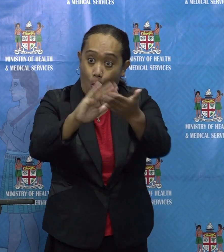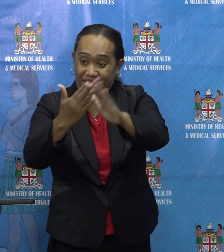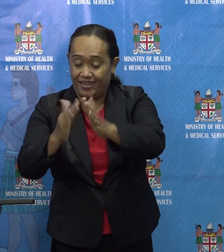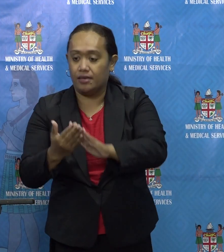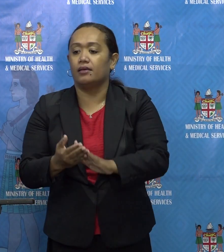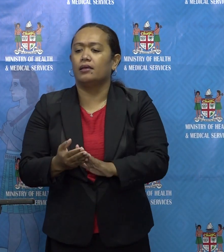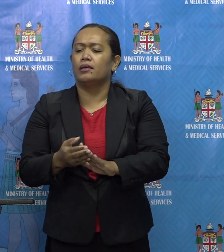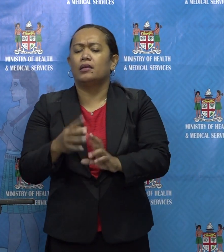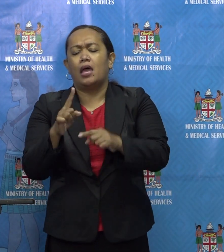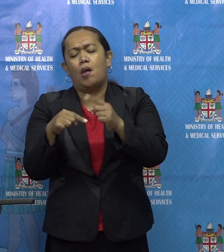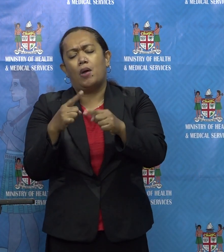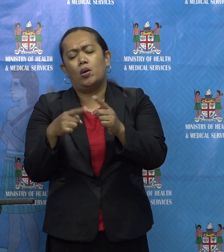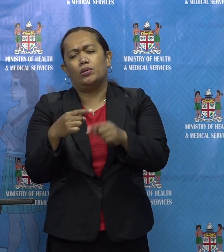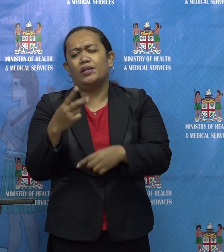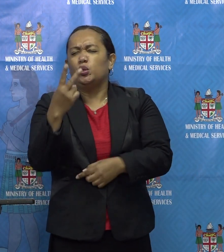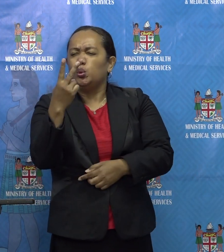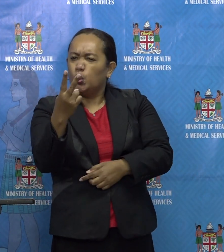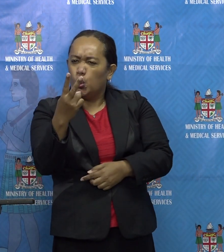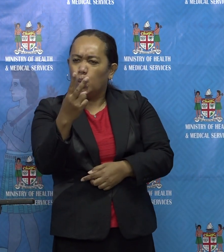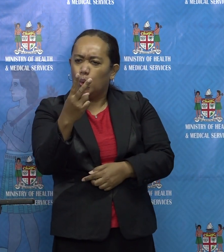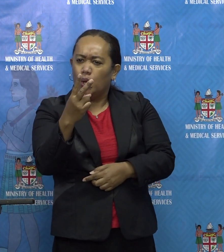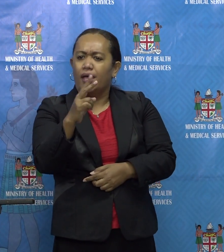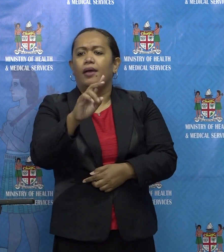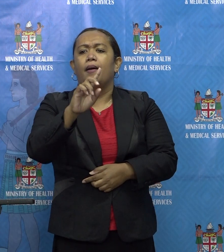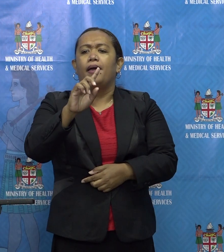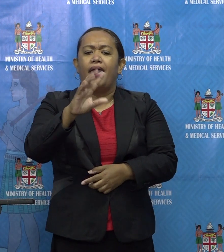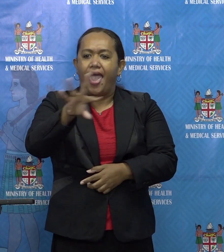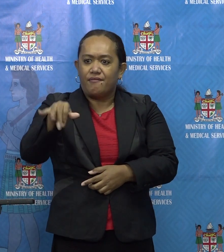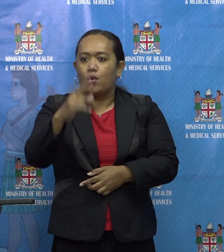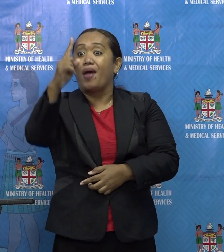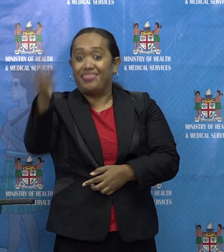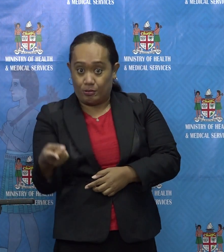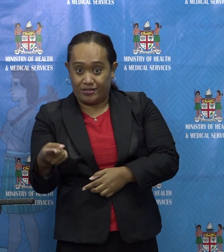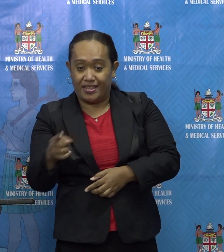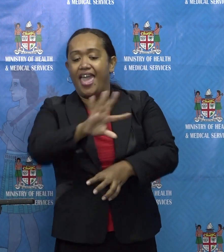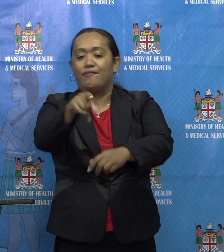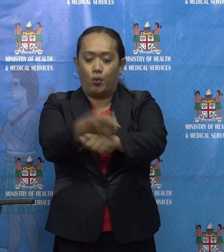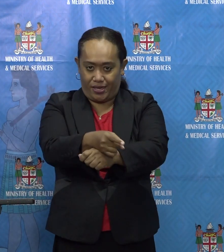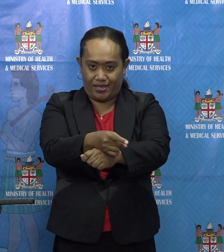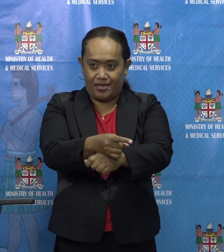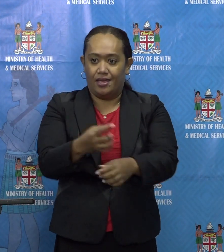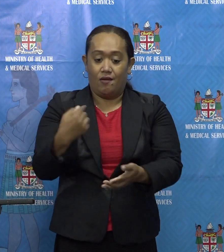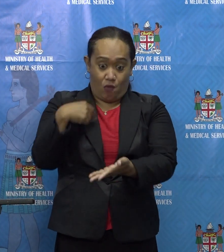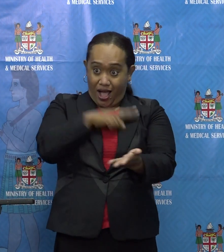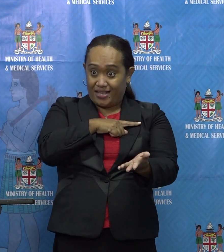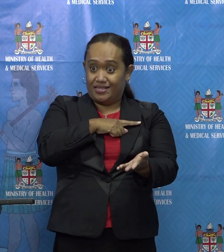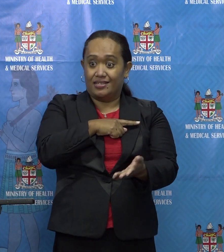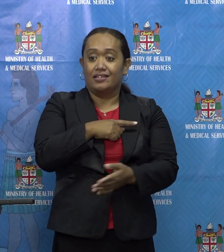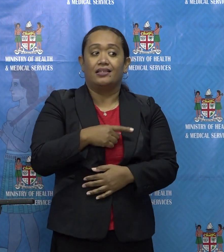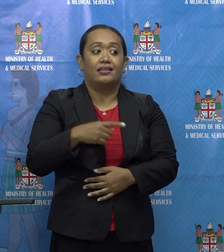about, I think it's 2 per 1,000 per week, right? So for us, that will equate to about 1,700 tests per